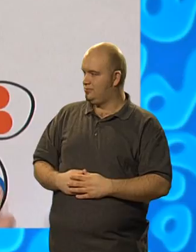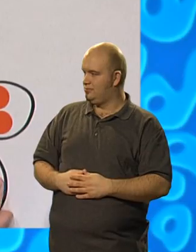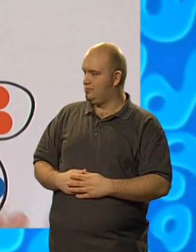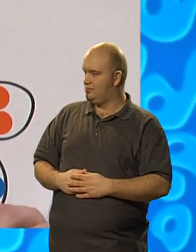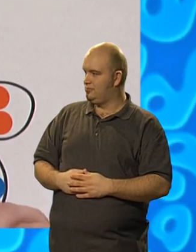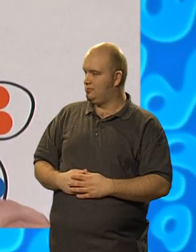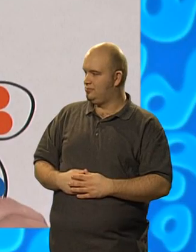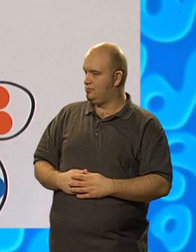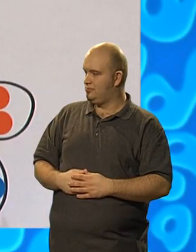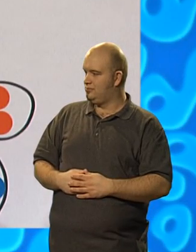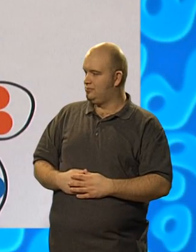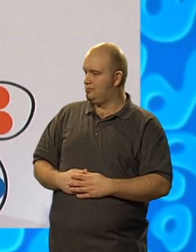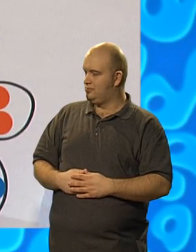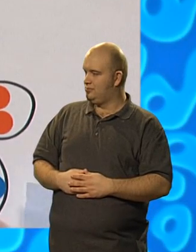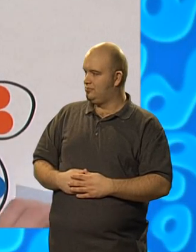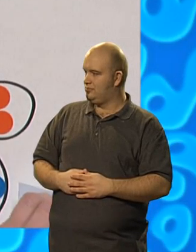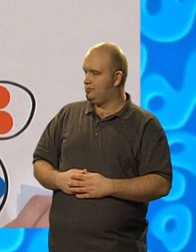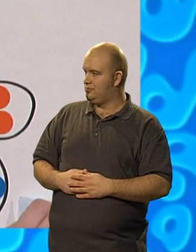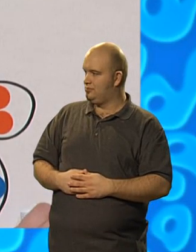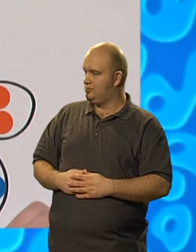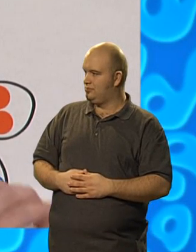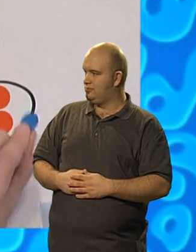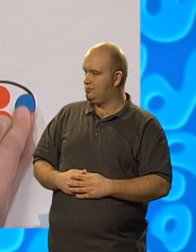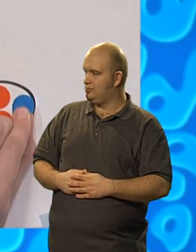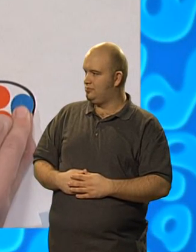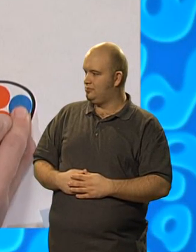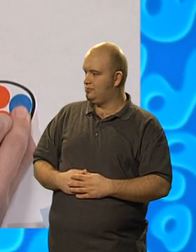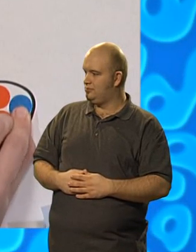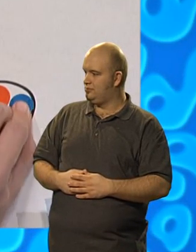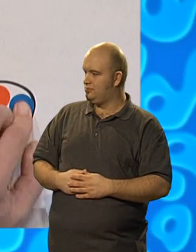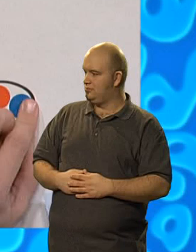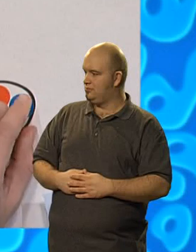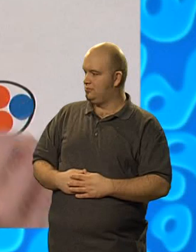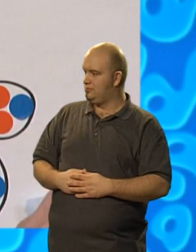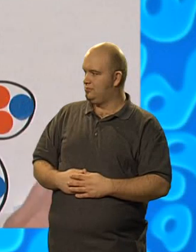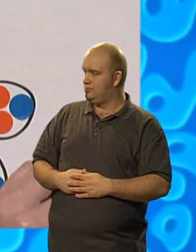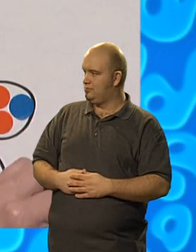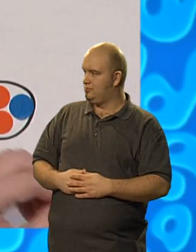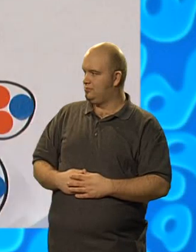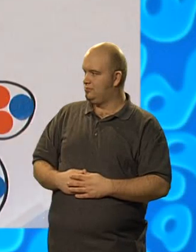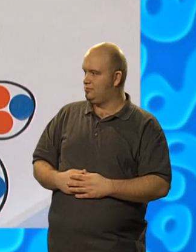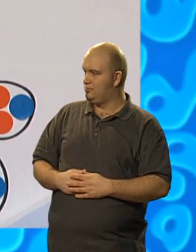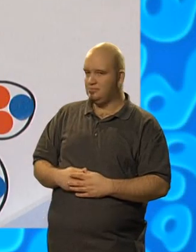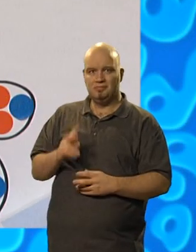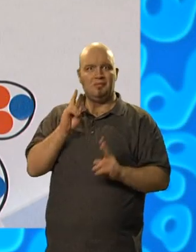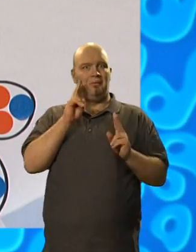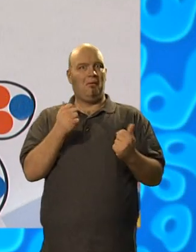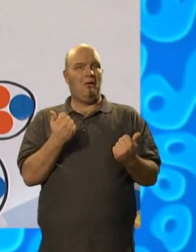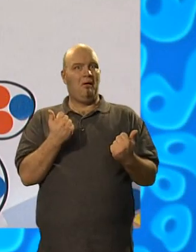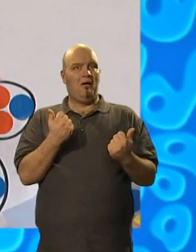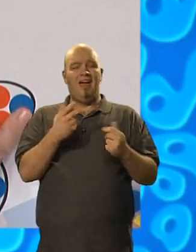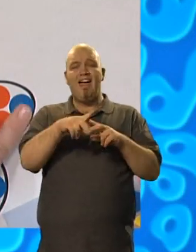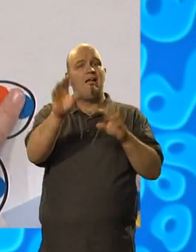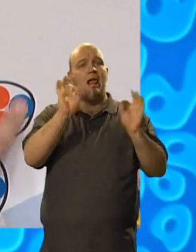That's looking brilliant. Now, if you haven't got any coloured stickers